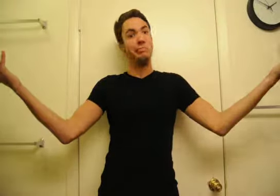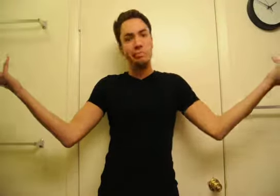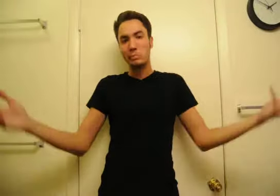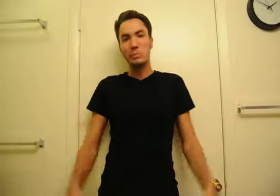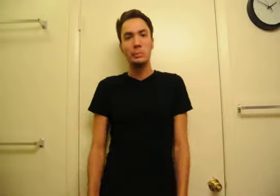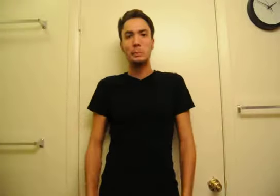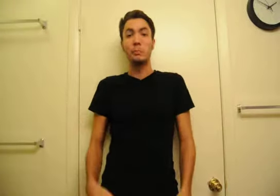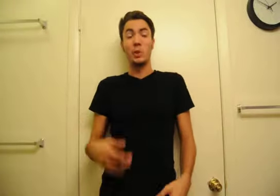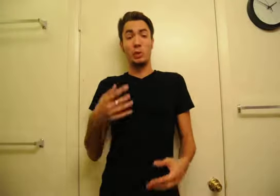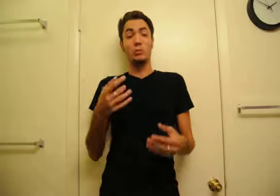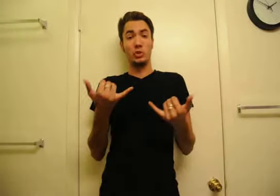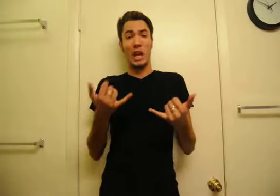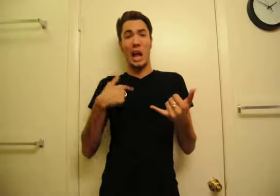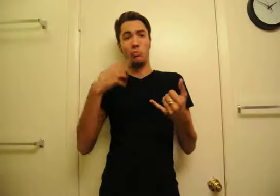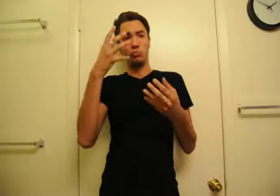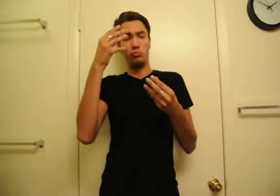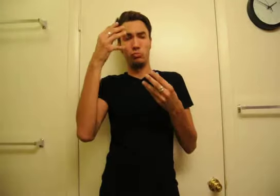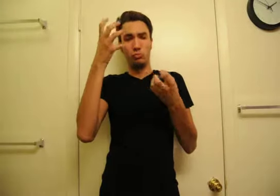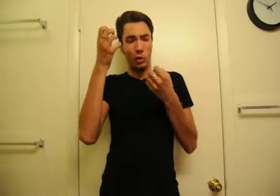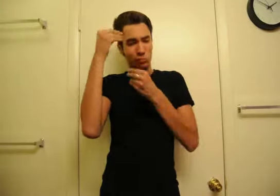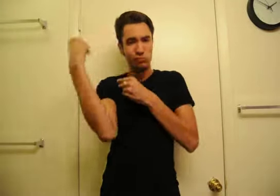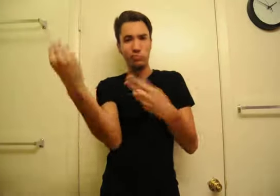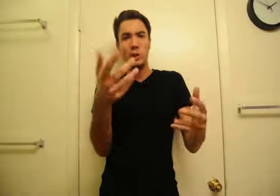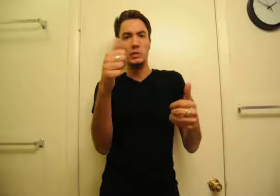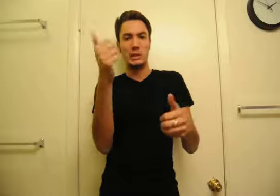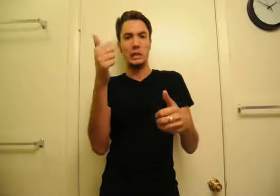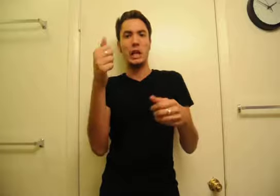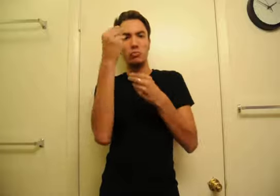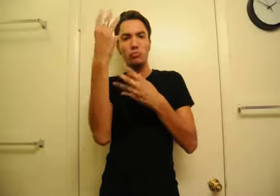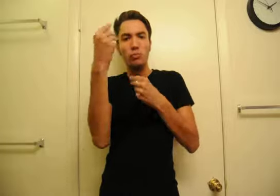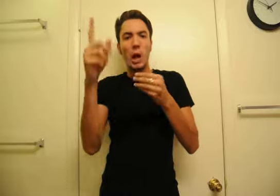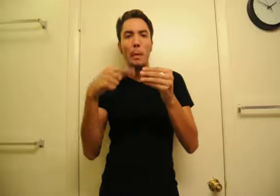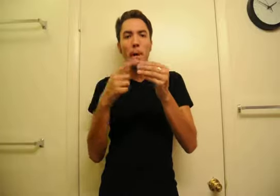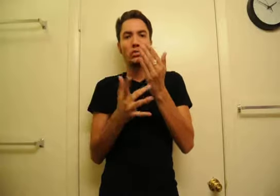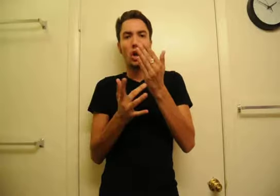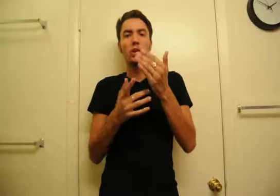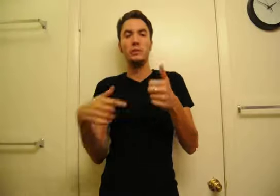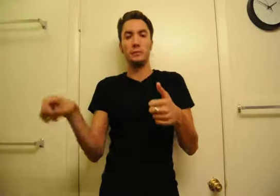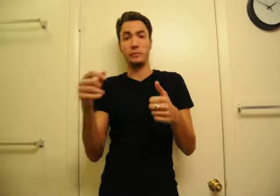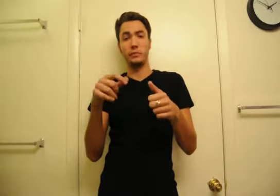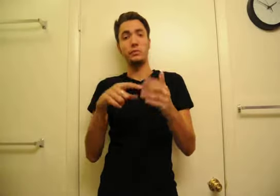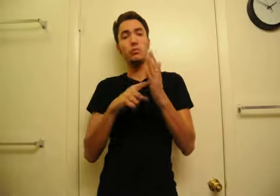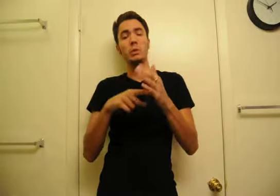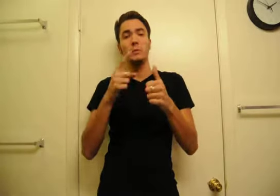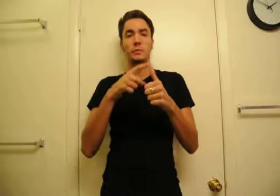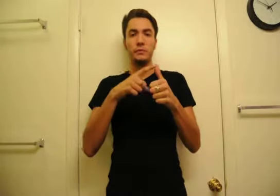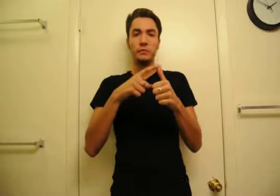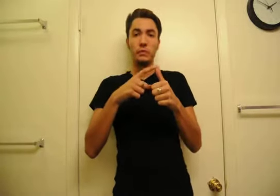out they don't. Alright, first of all, on the web, when you're on the web and you want to scroll down, don't pick up the mouse and use the scroll bar. That's a terrible waste of time. Do that